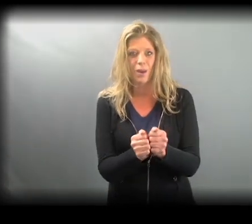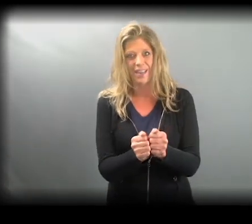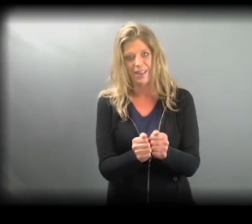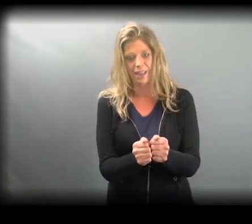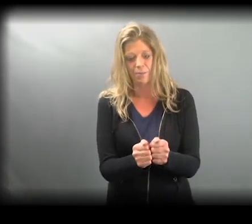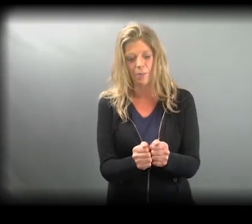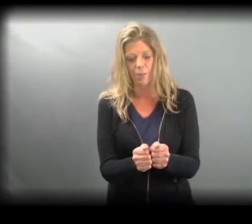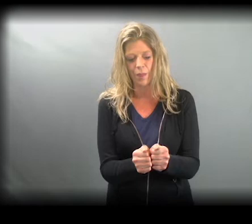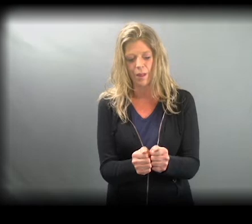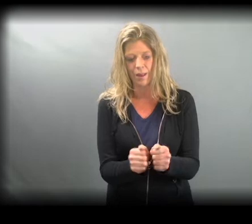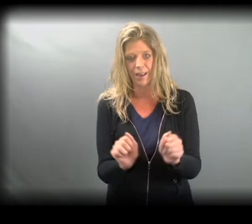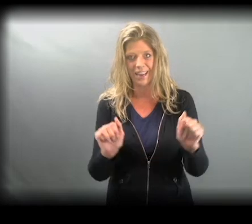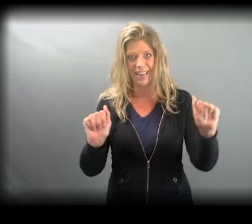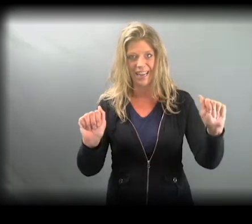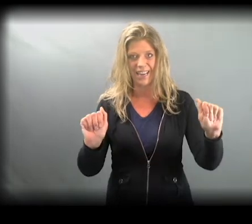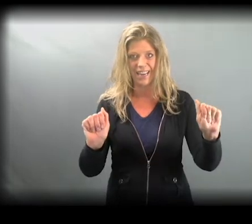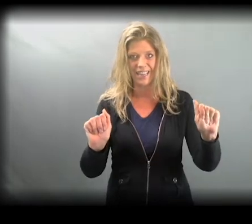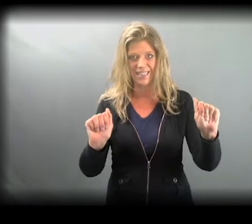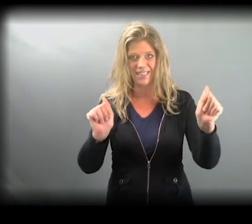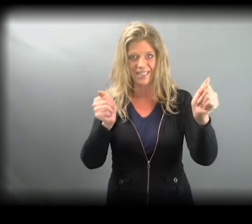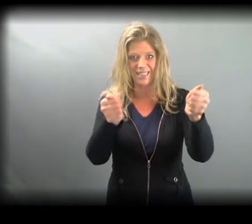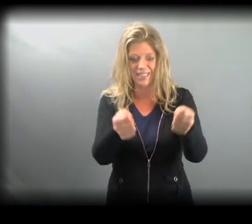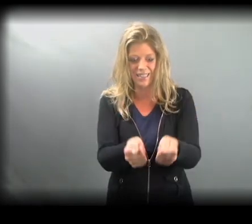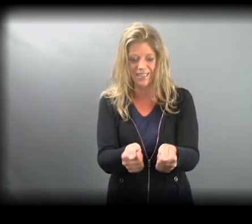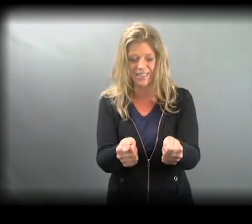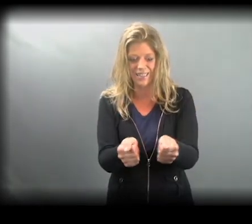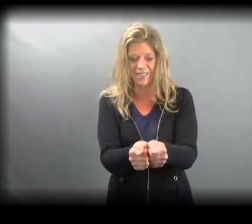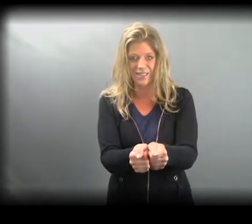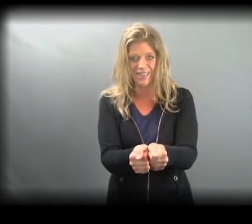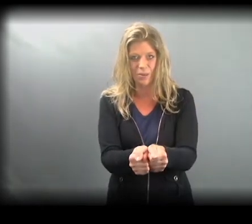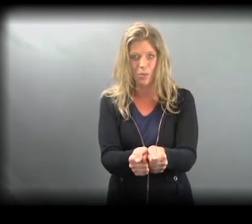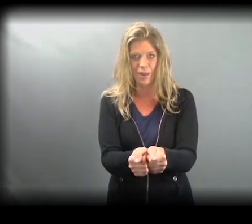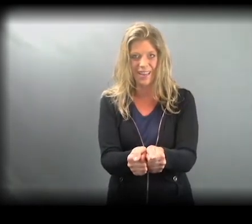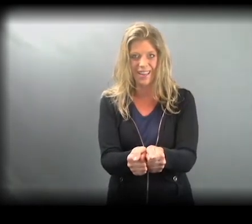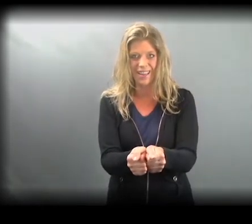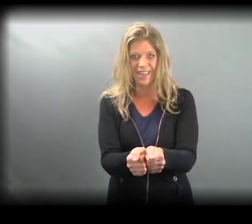With. A hands. With.